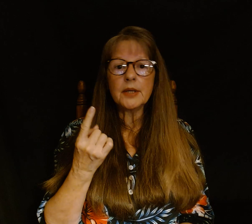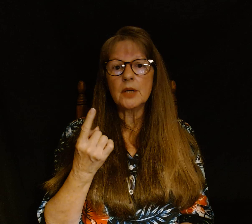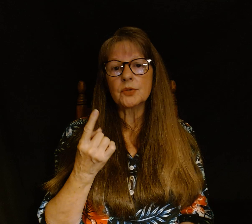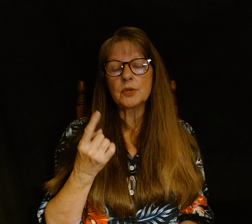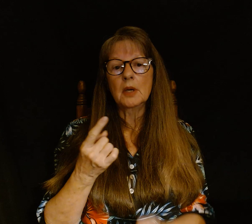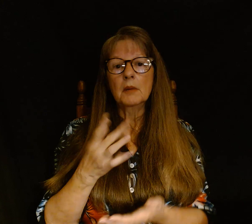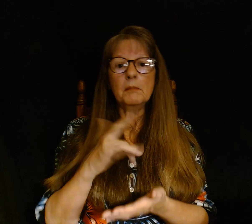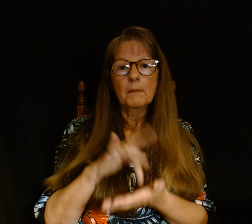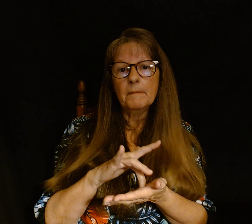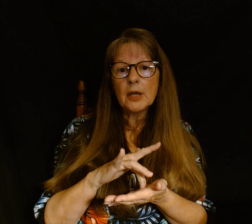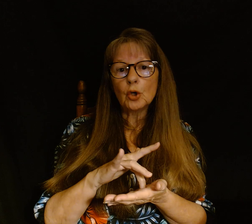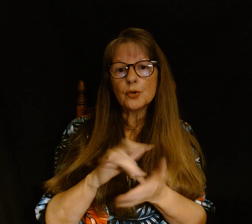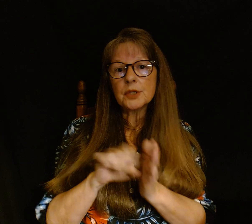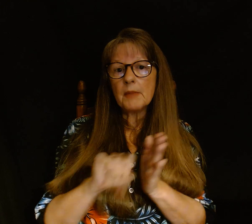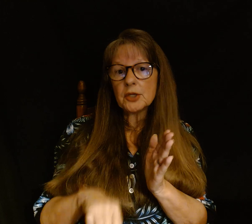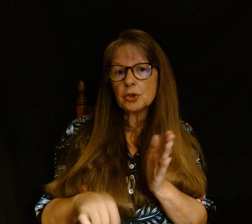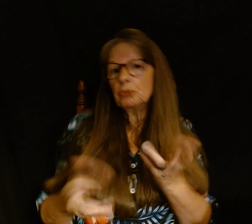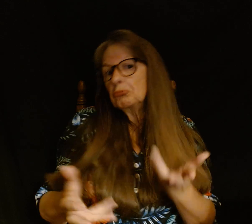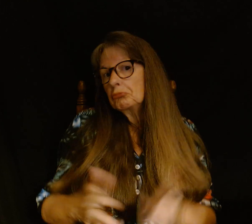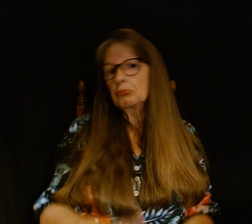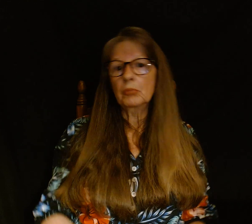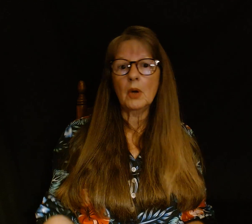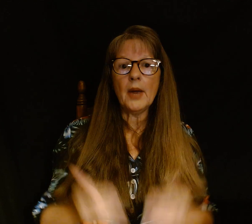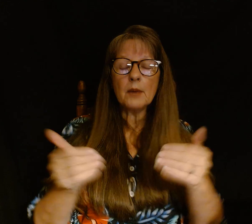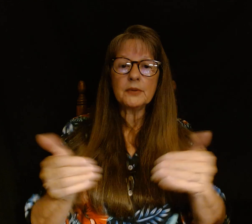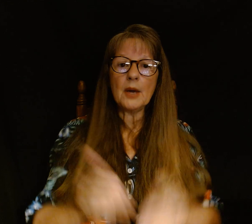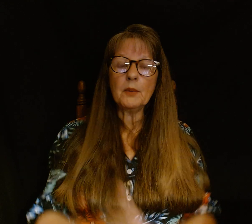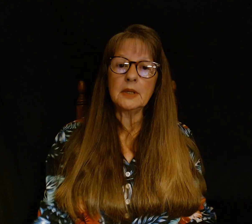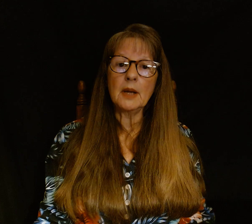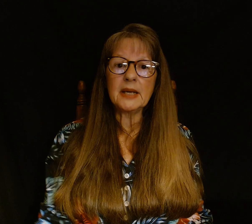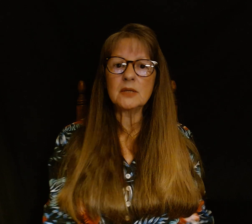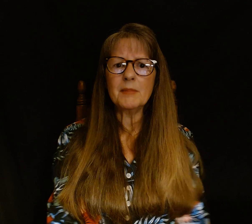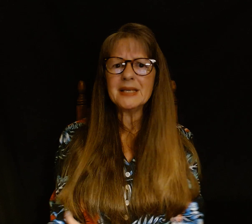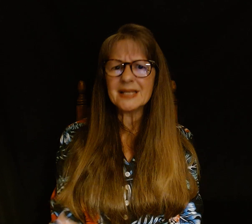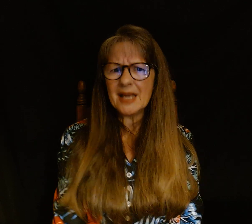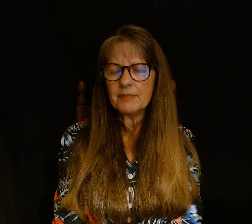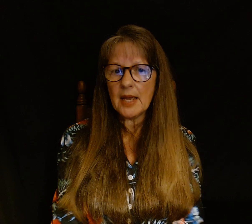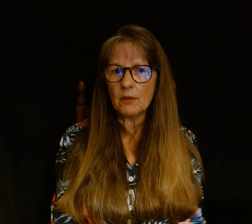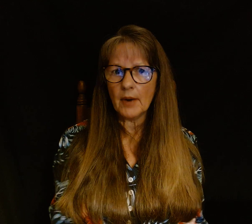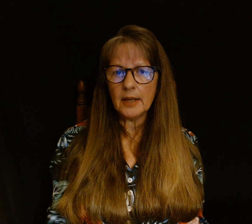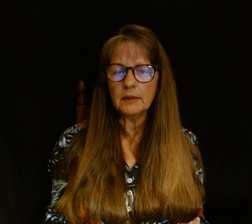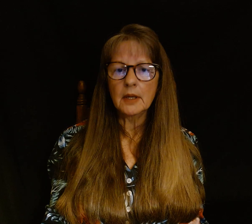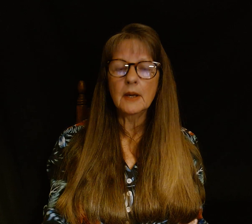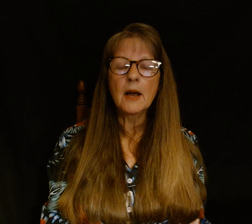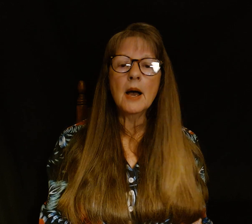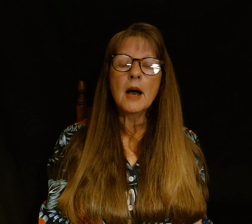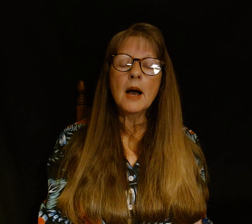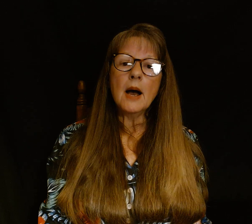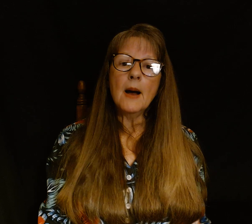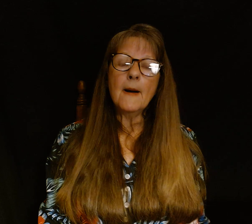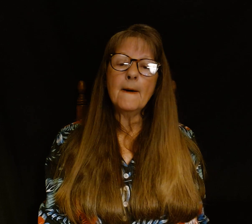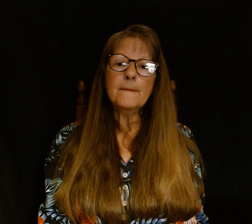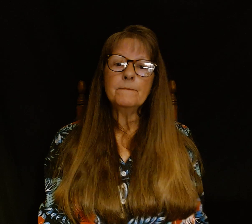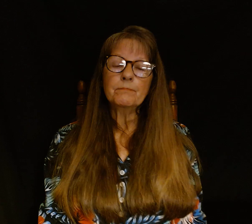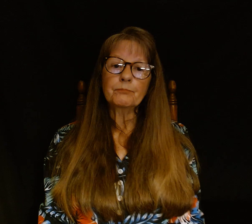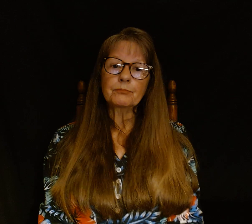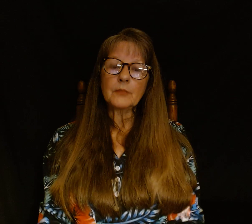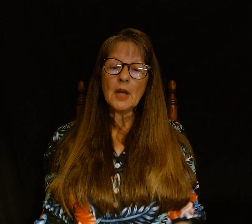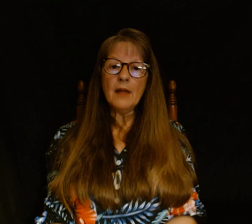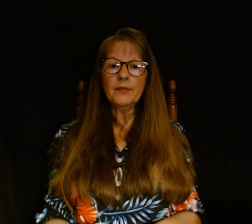does middle semester, go ahead with that one. Because it means the same thing, right? And